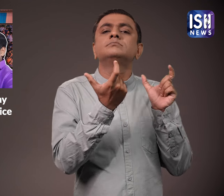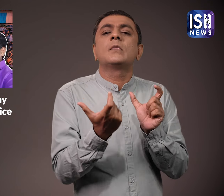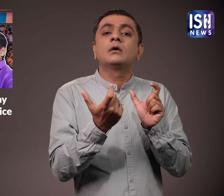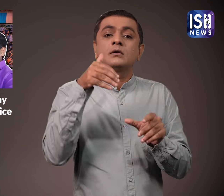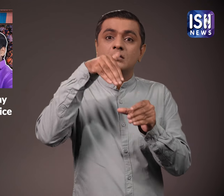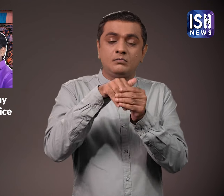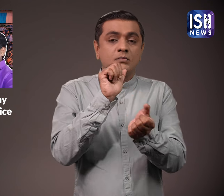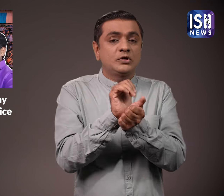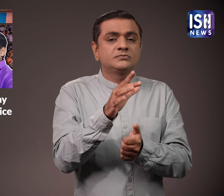police personnel inside.